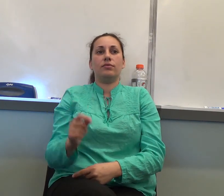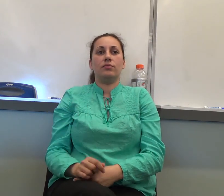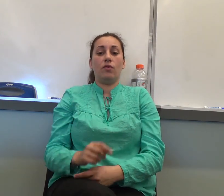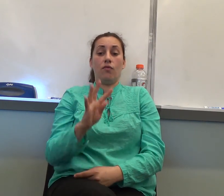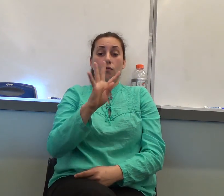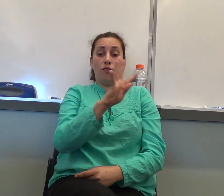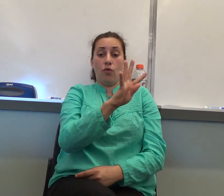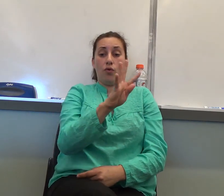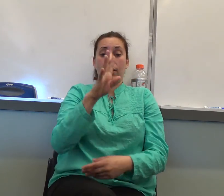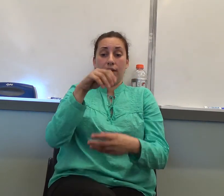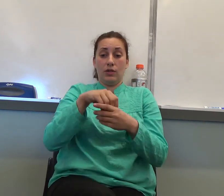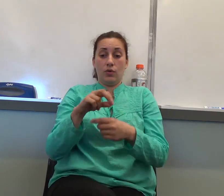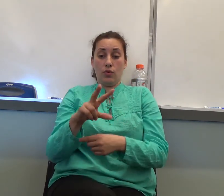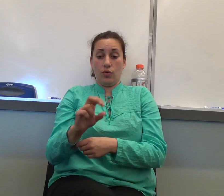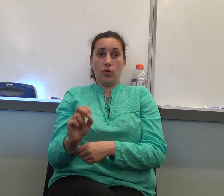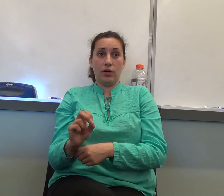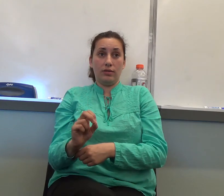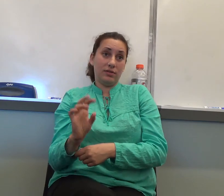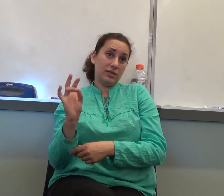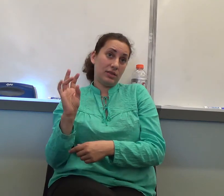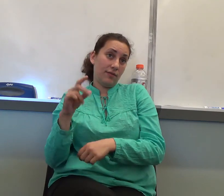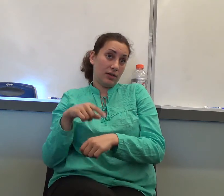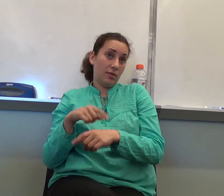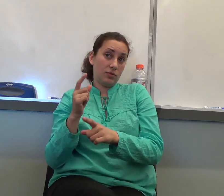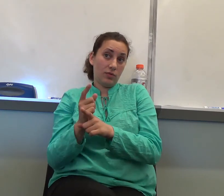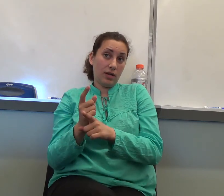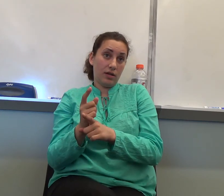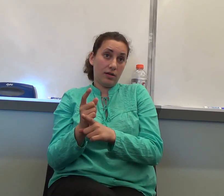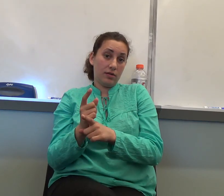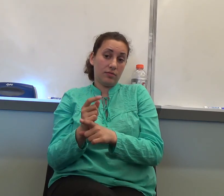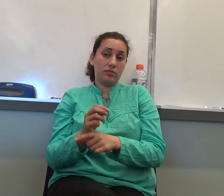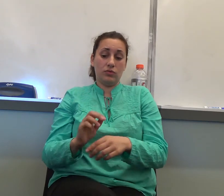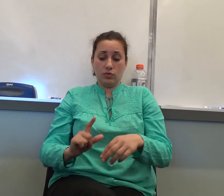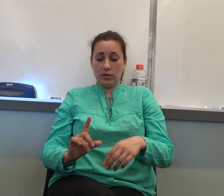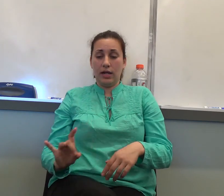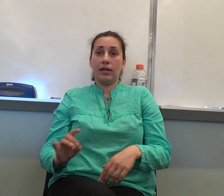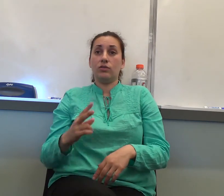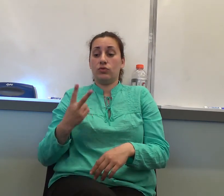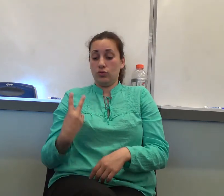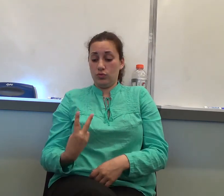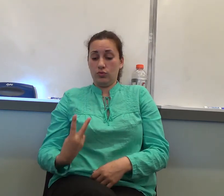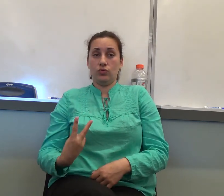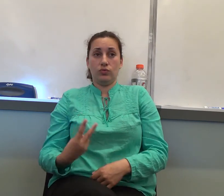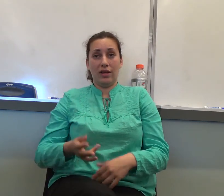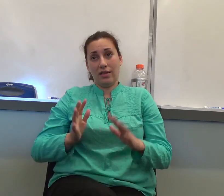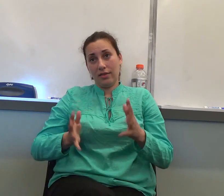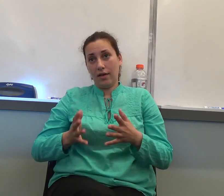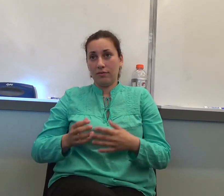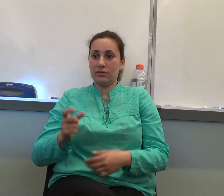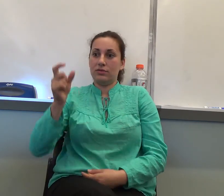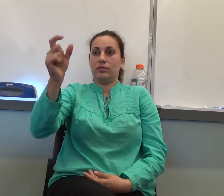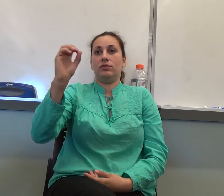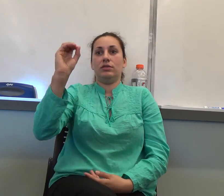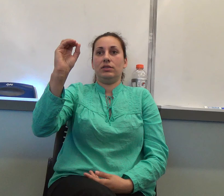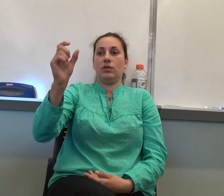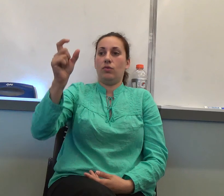7, huh? 28. Subtract, remainder of 2. Bring down another 0. 4 into